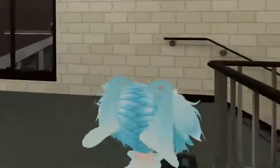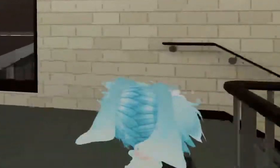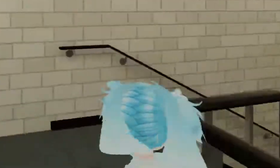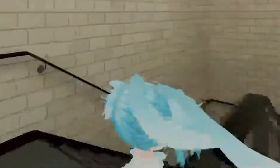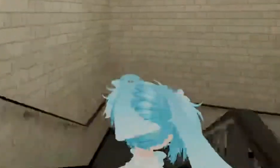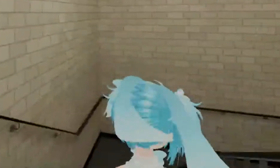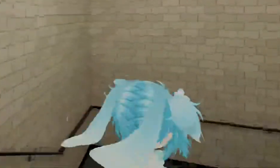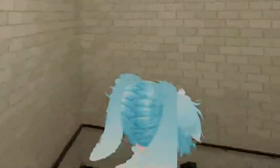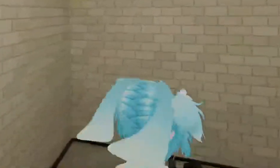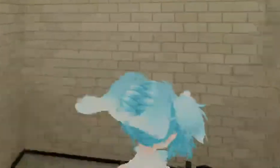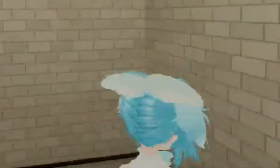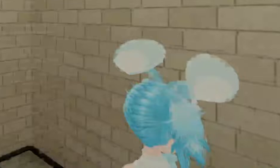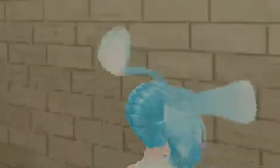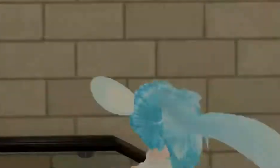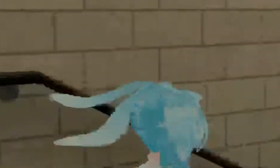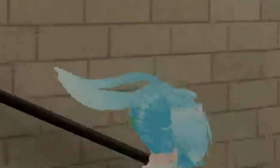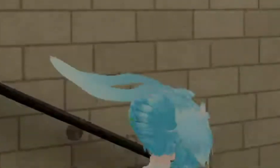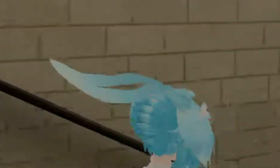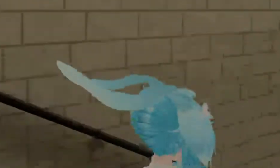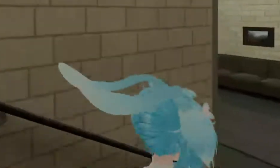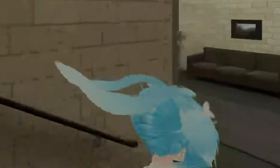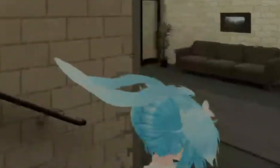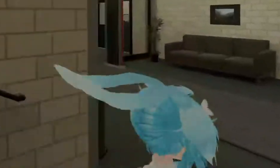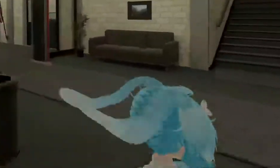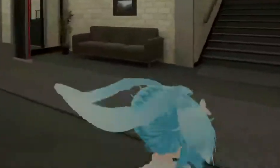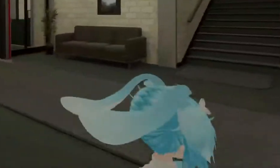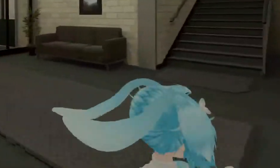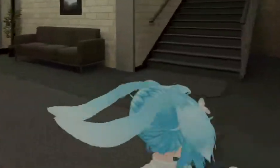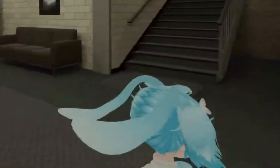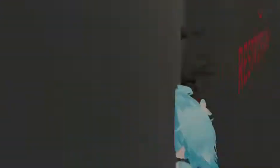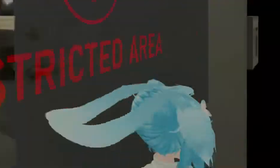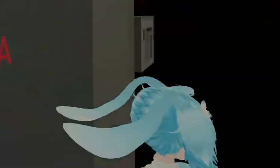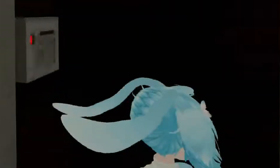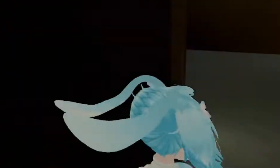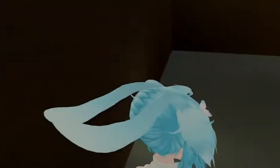So there's like one good gun, and it's the gun that everyone's already grabbed.